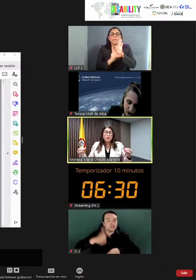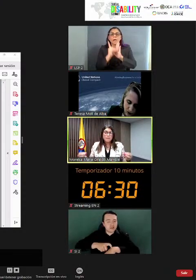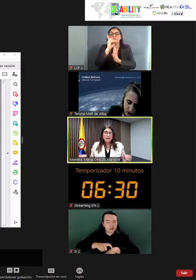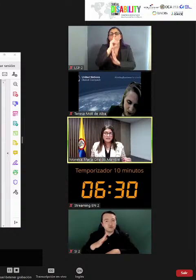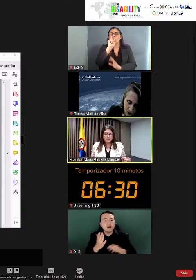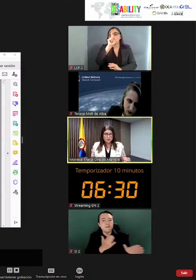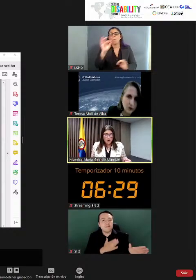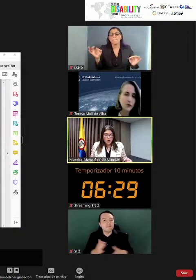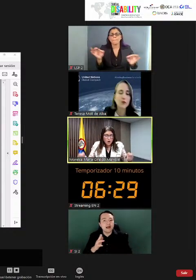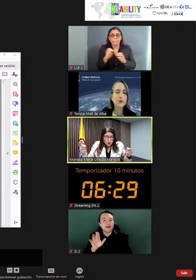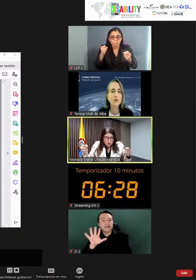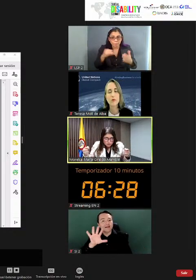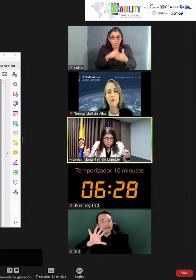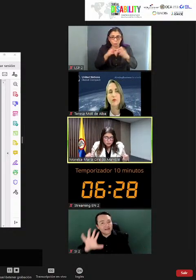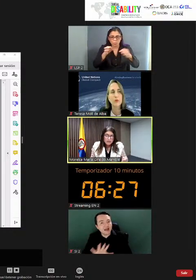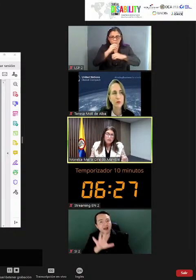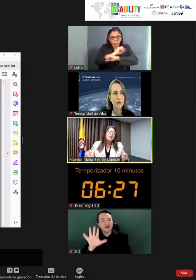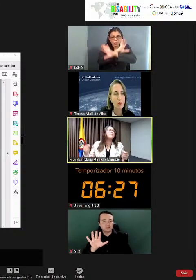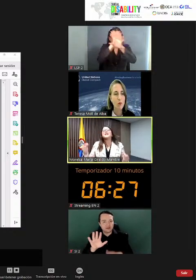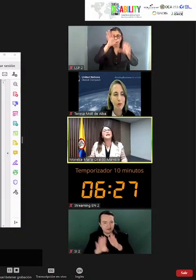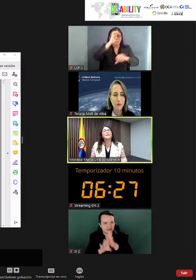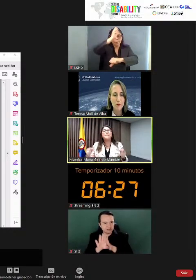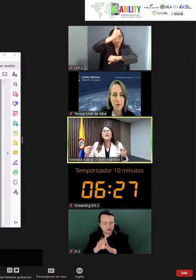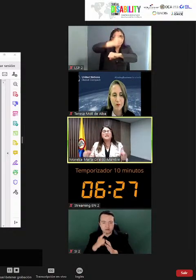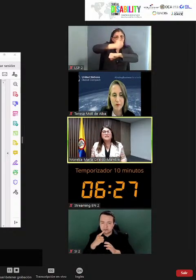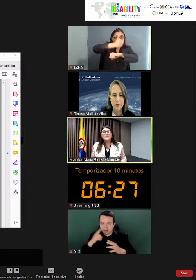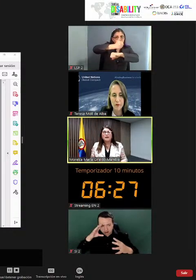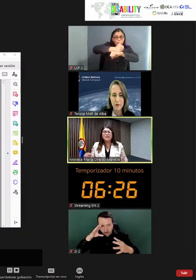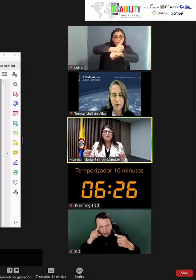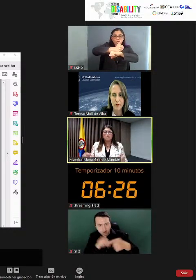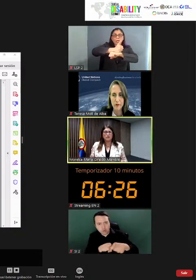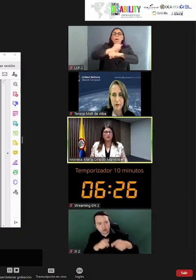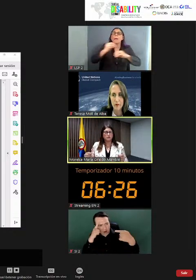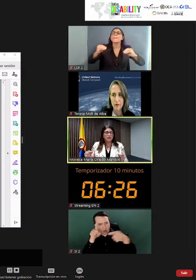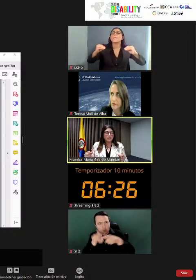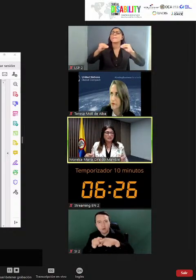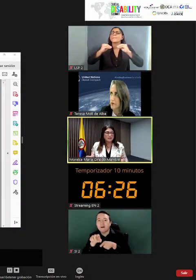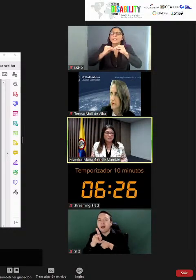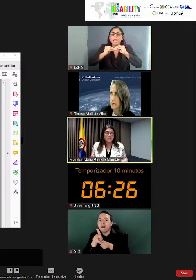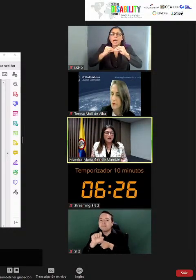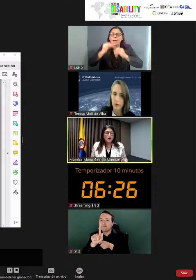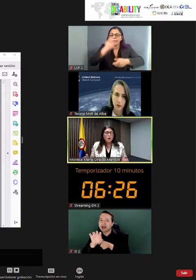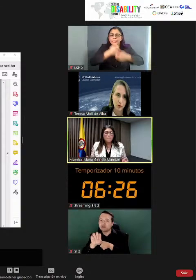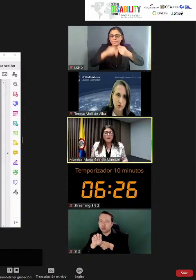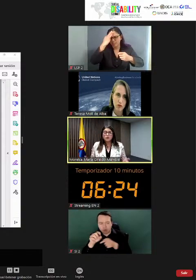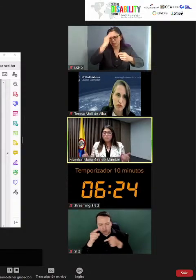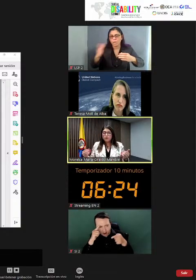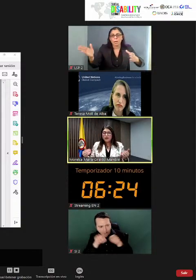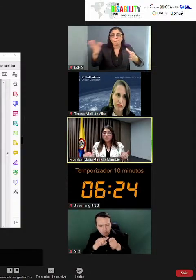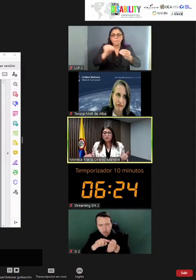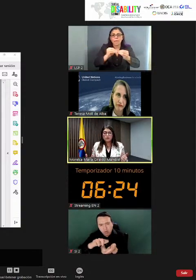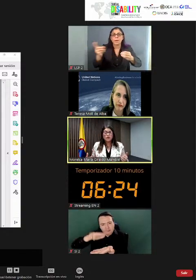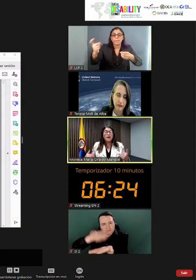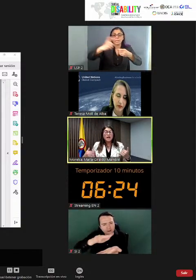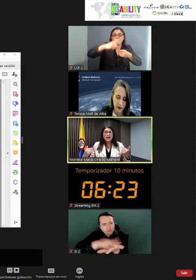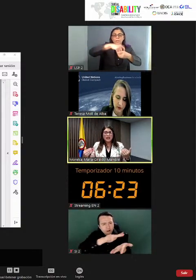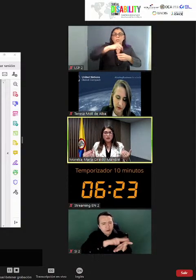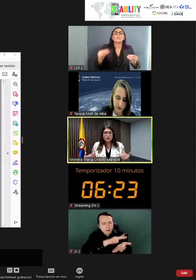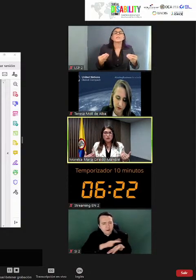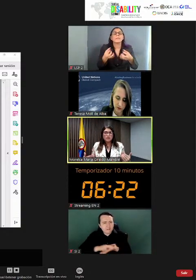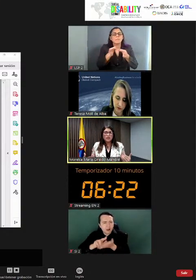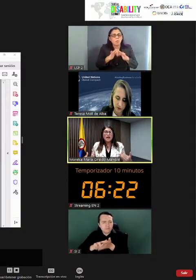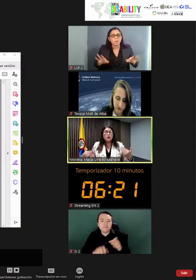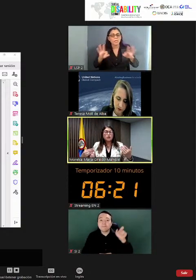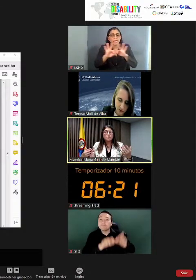within its development plan a precise pact built participatory with the civil